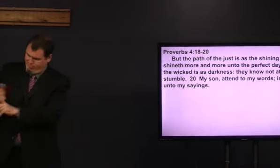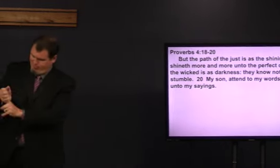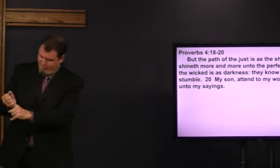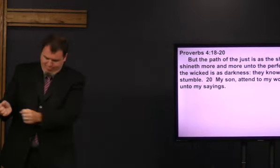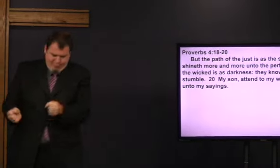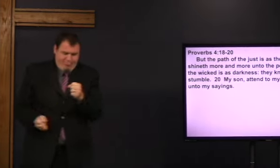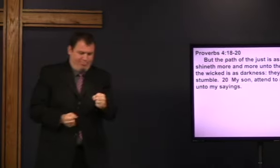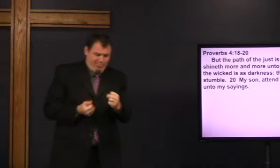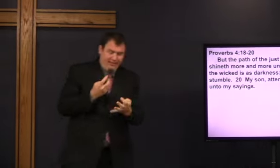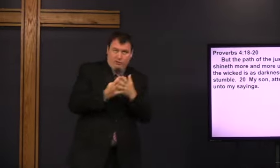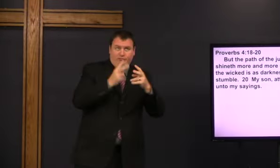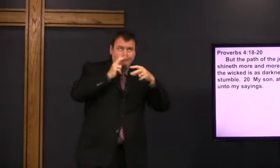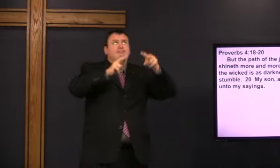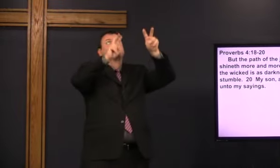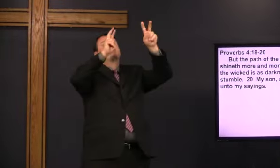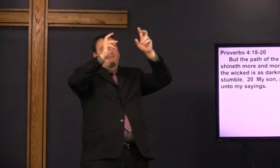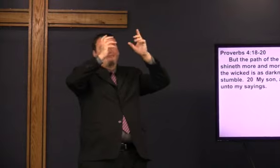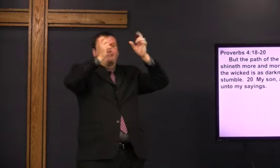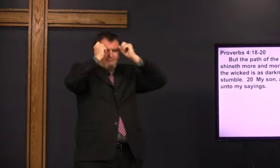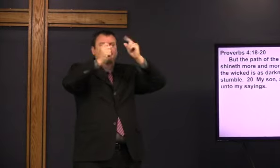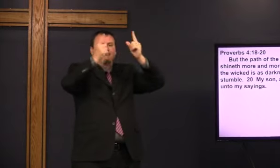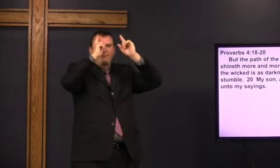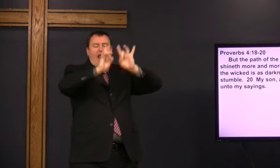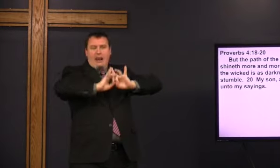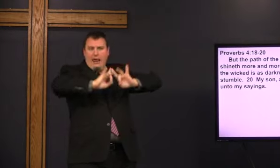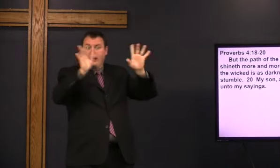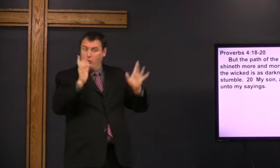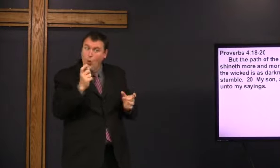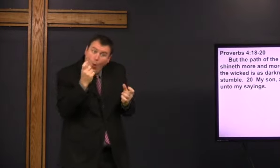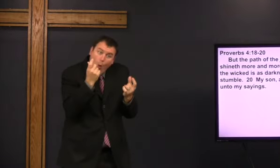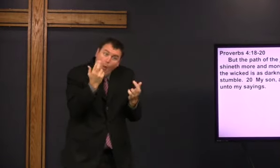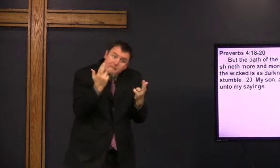It's the hope that someone will put them on the right path so they can see